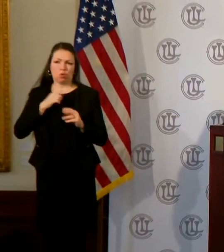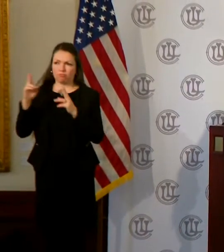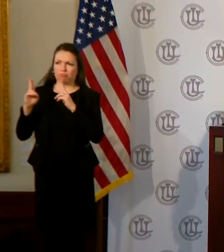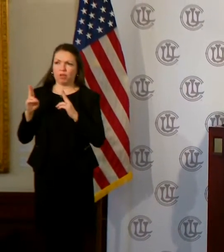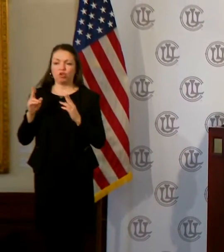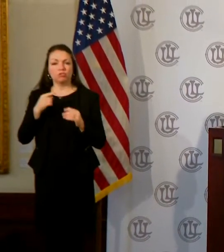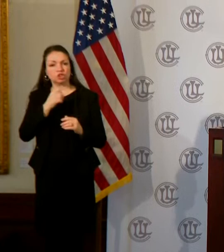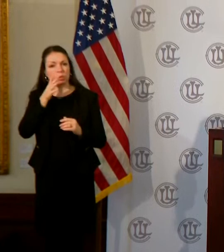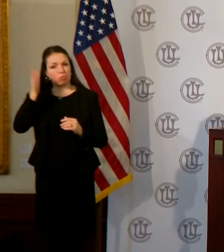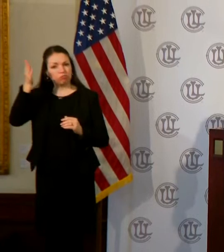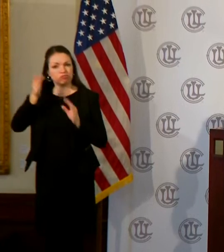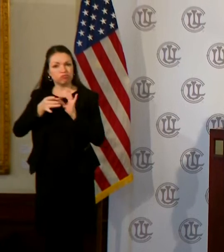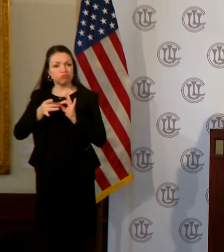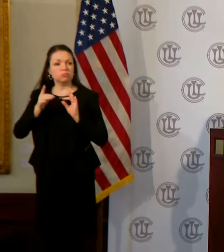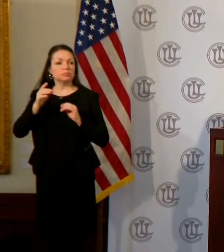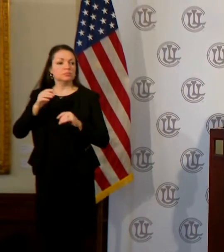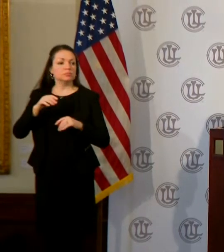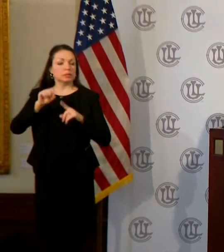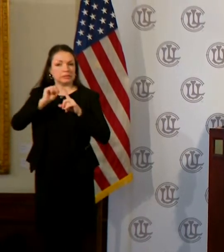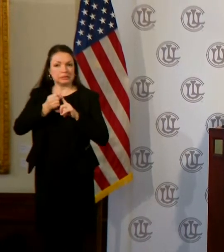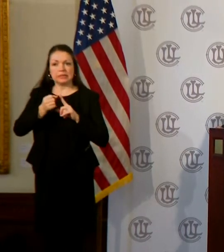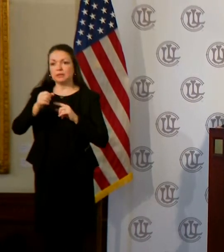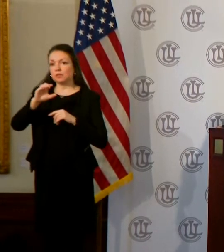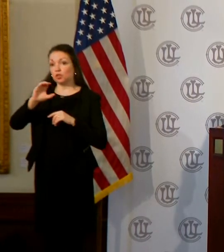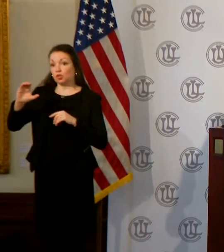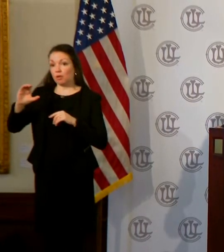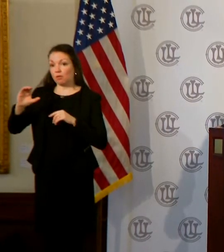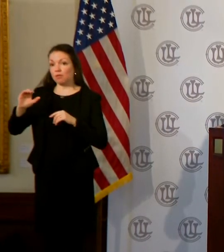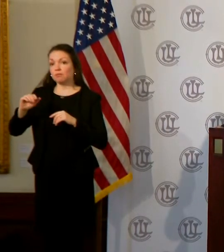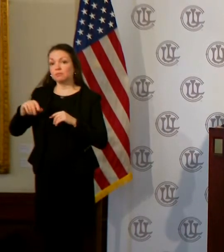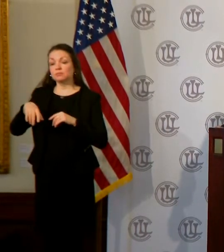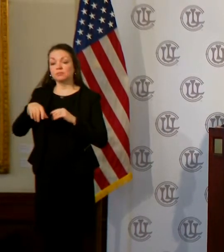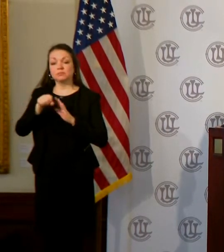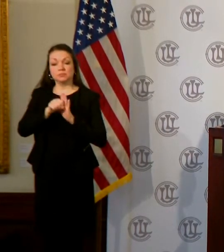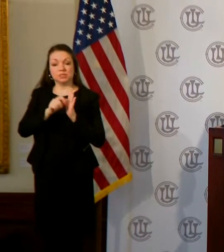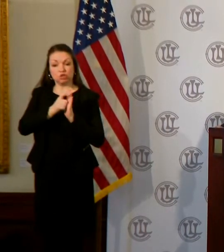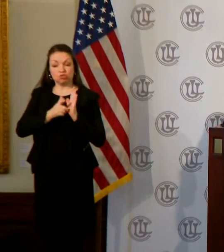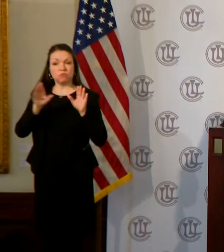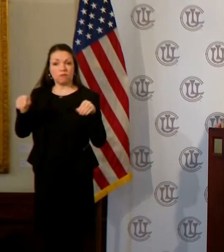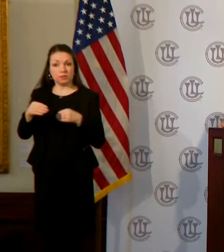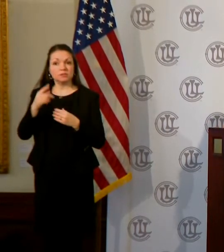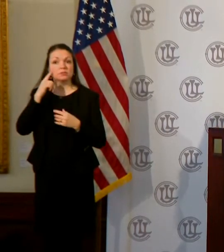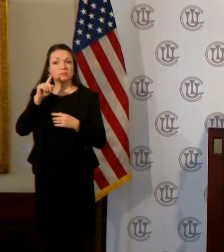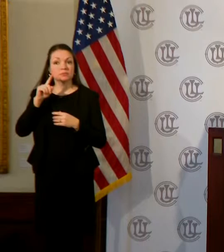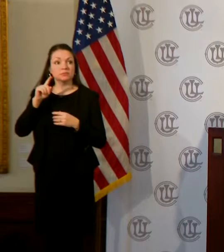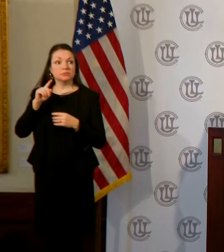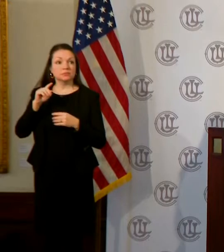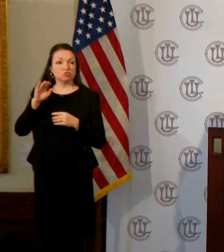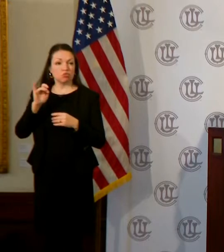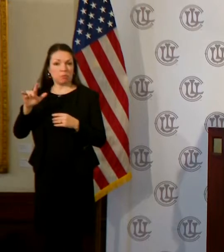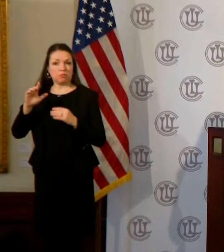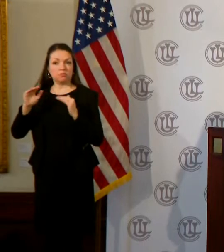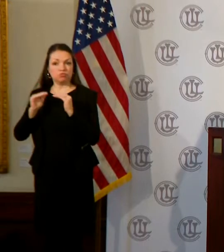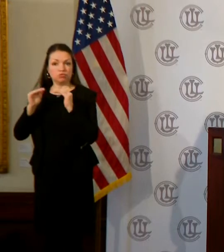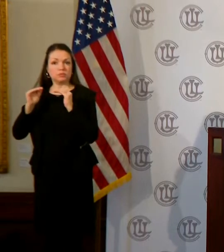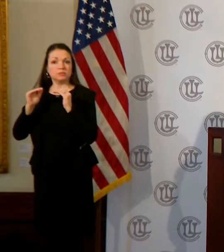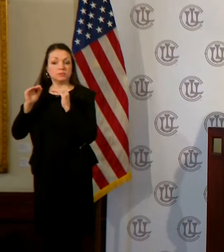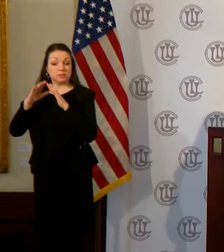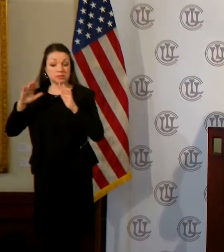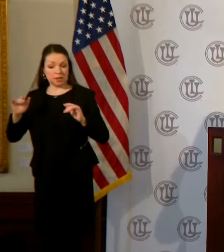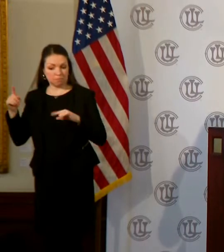give an address on the state of the Cook County's State's Attorney's Office and the criminal justice system as we move out